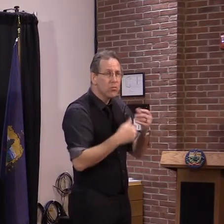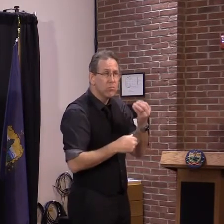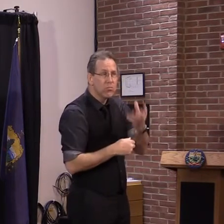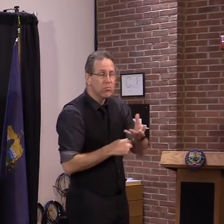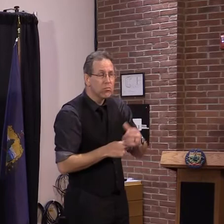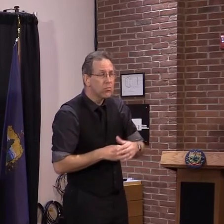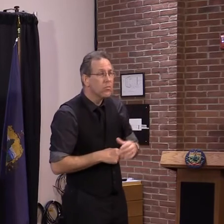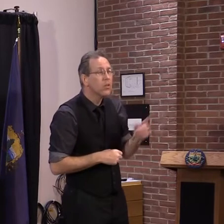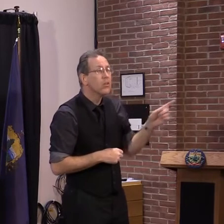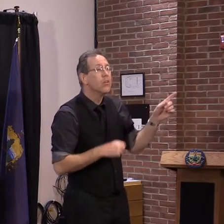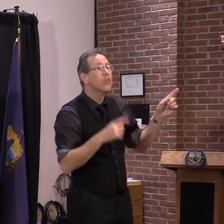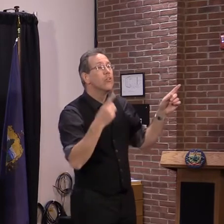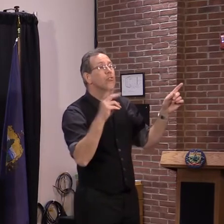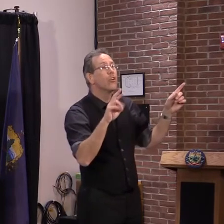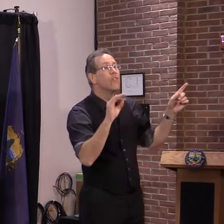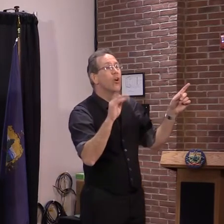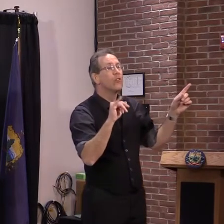not ready